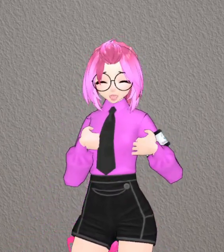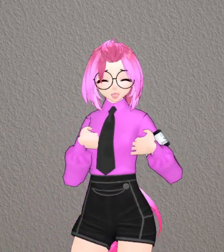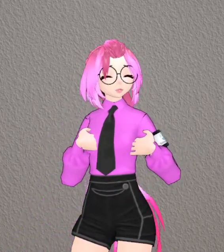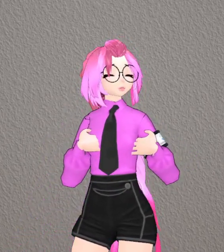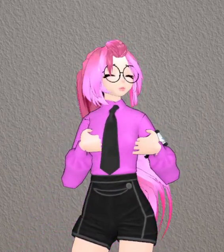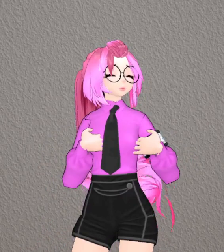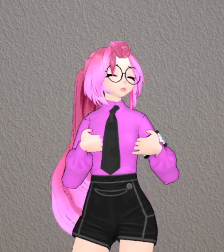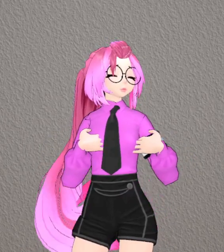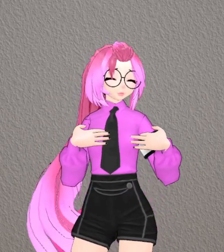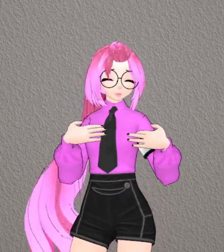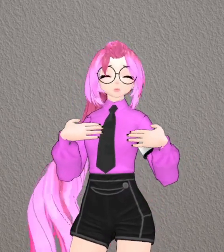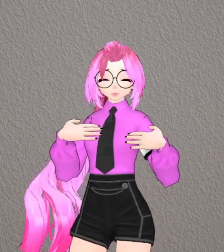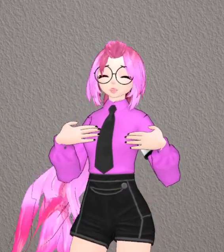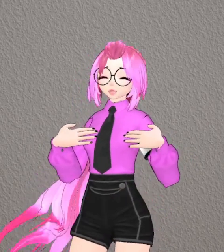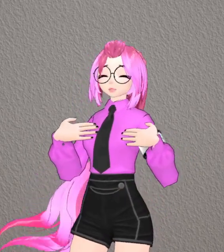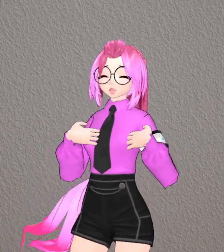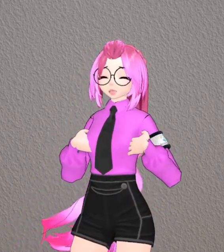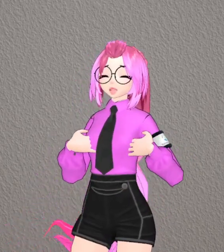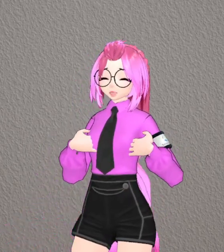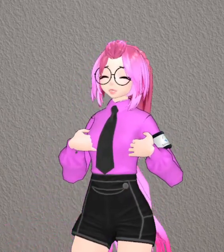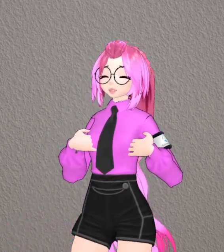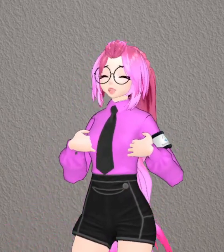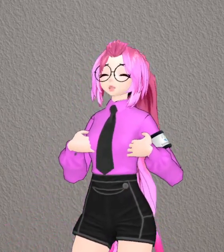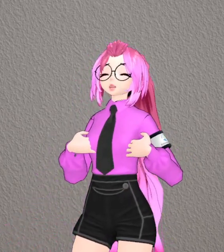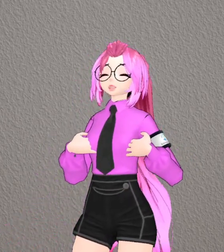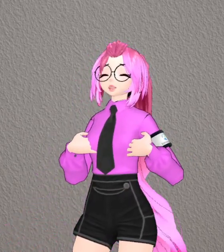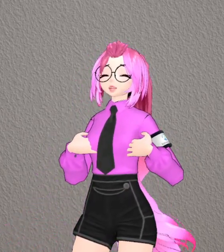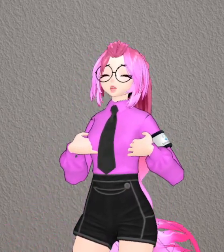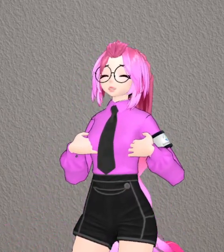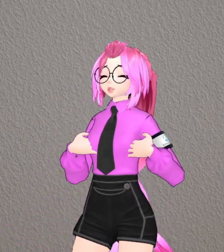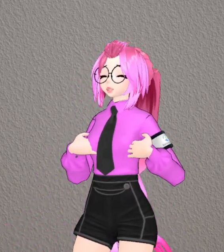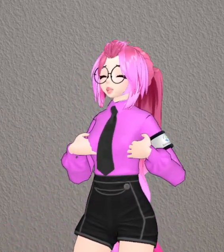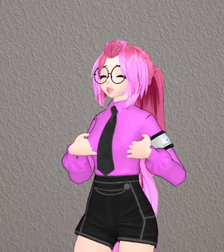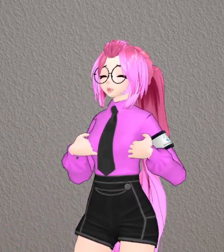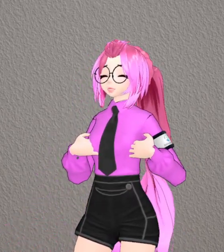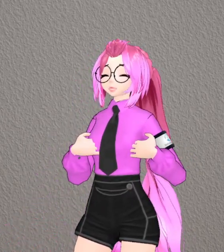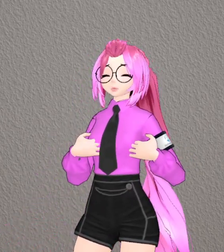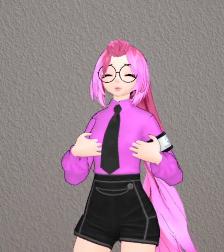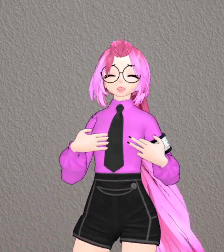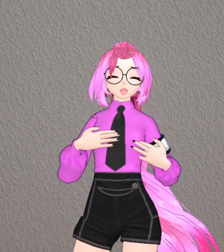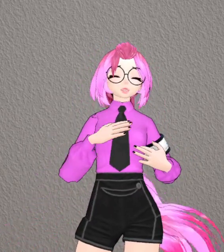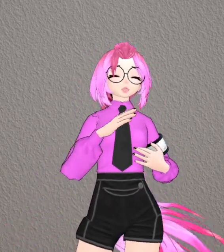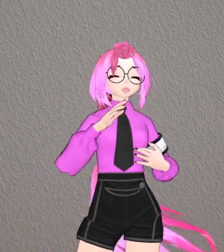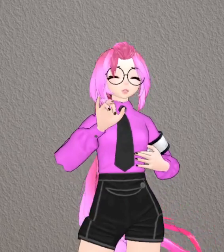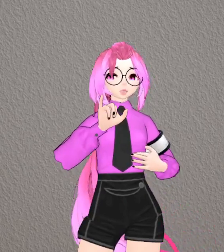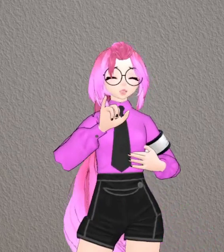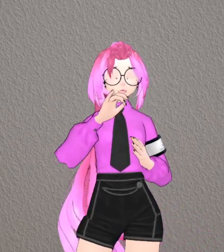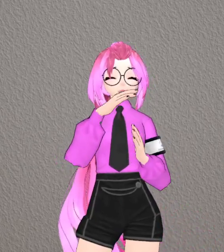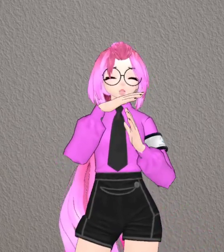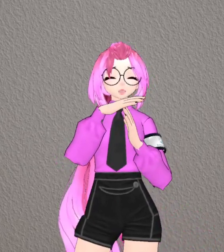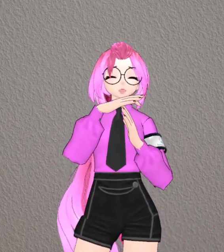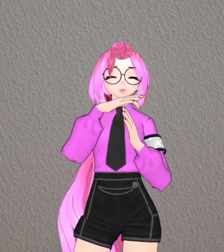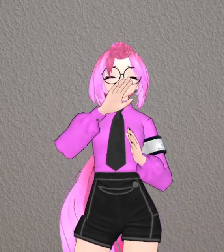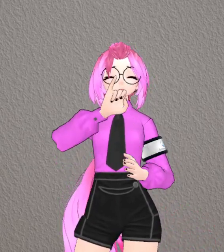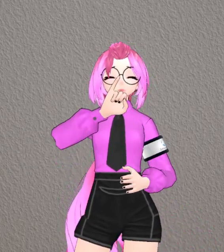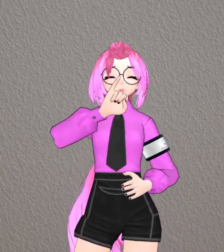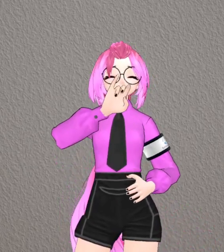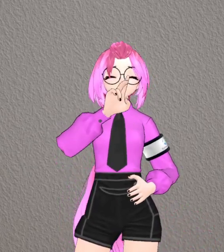have? Right? You have something, you're holding it close to your chest. It also looks really similar